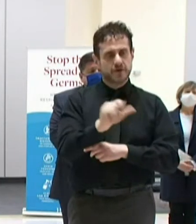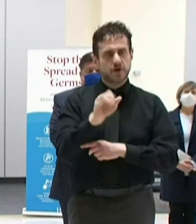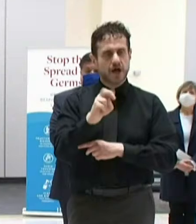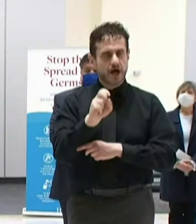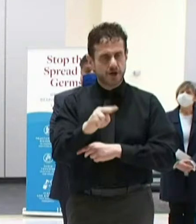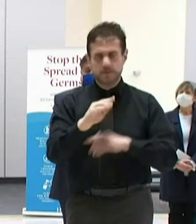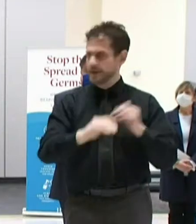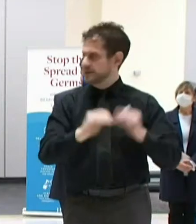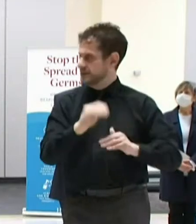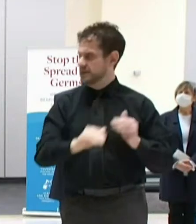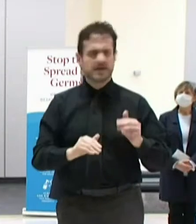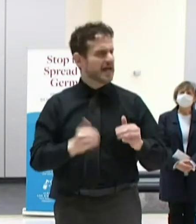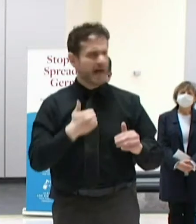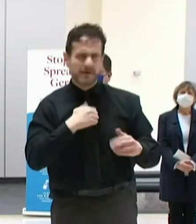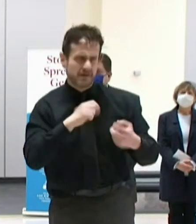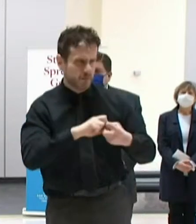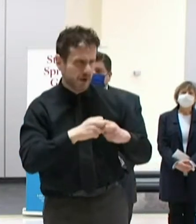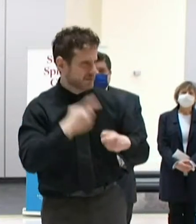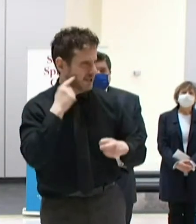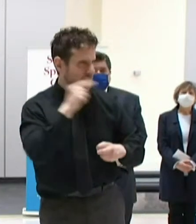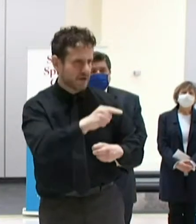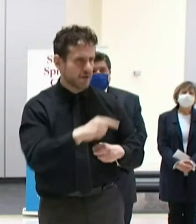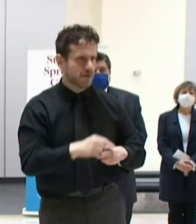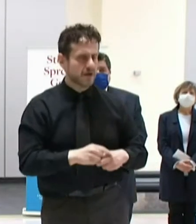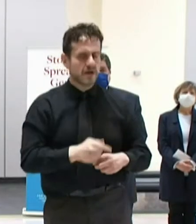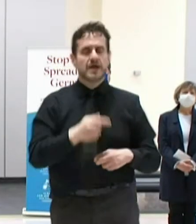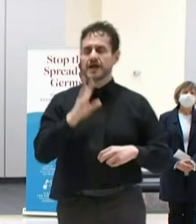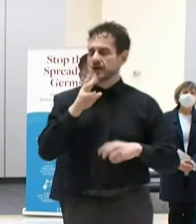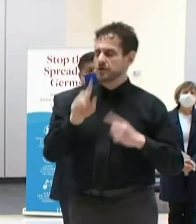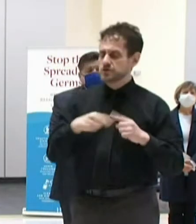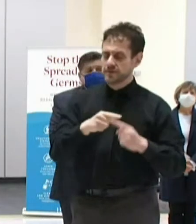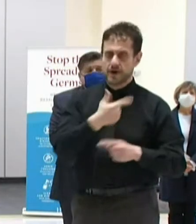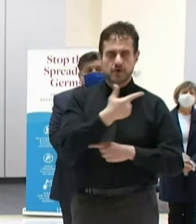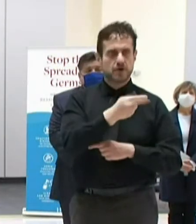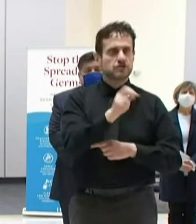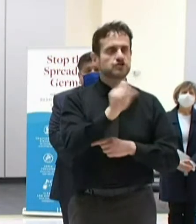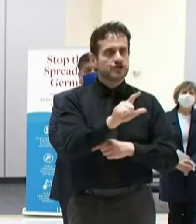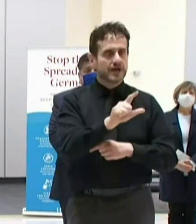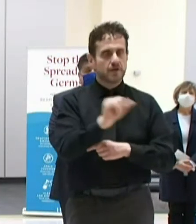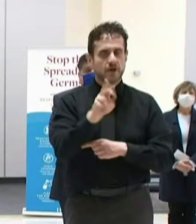You know, I apologize, but I'm having a little difficulty hearing you.